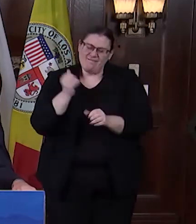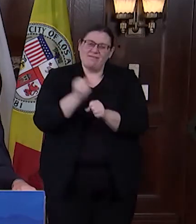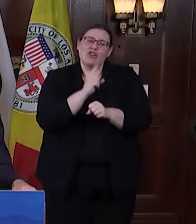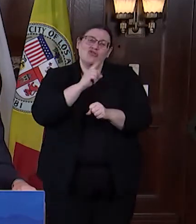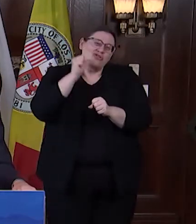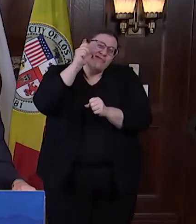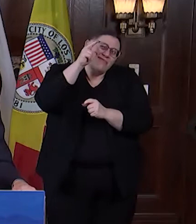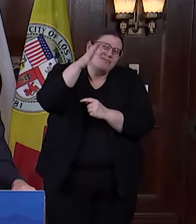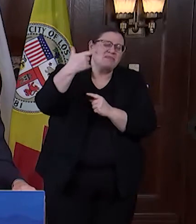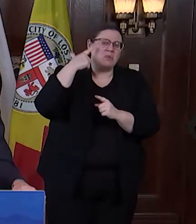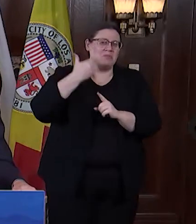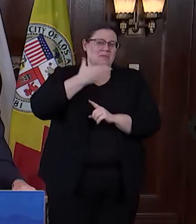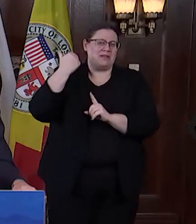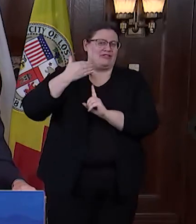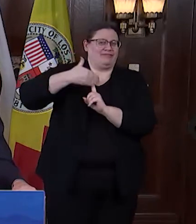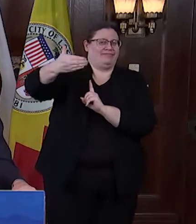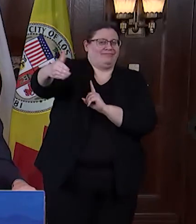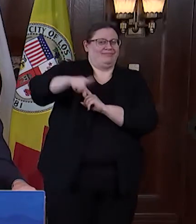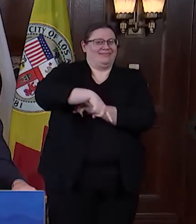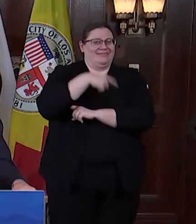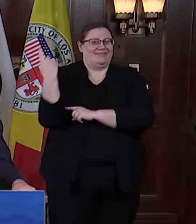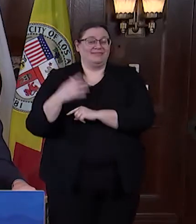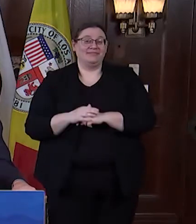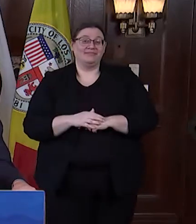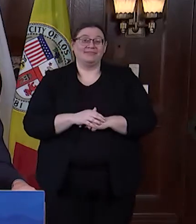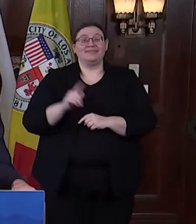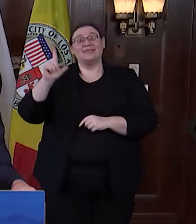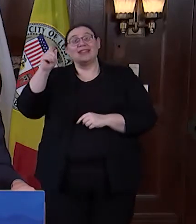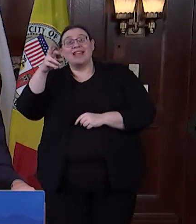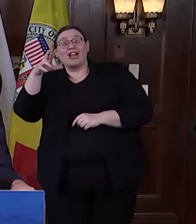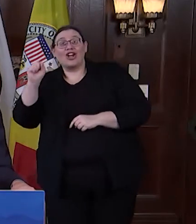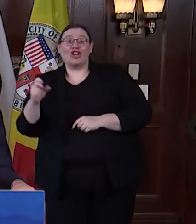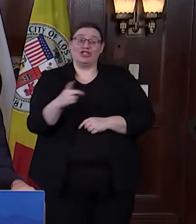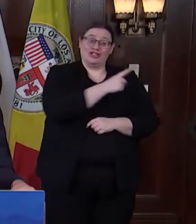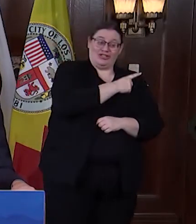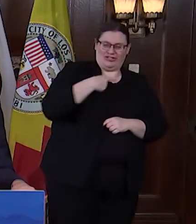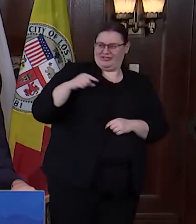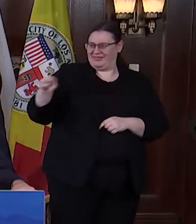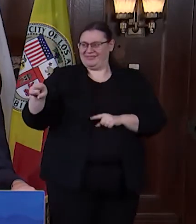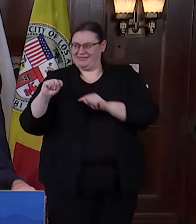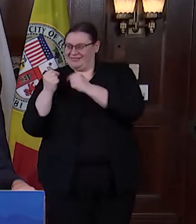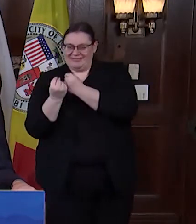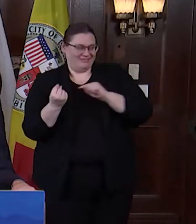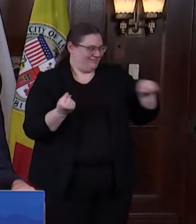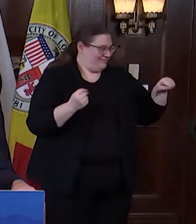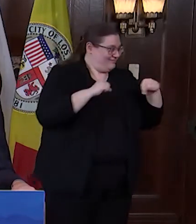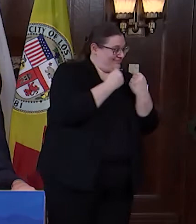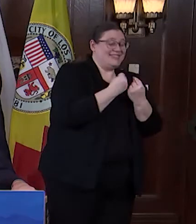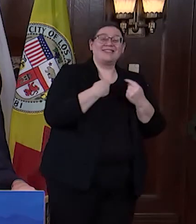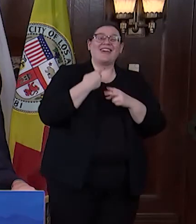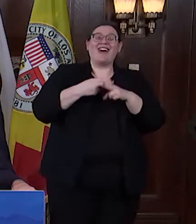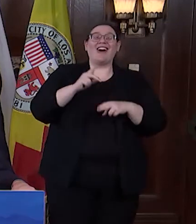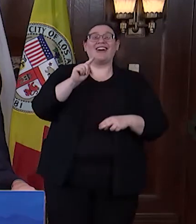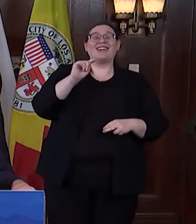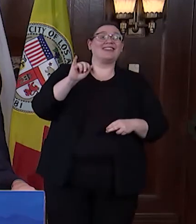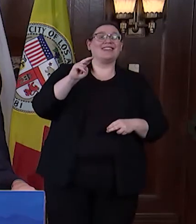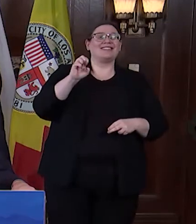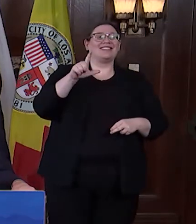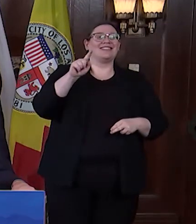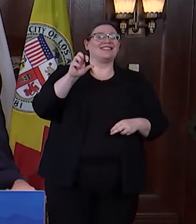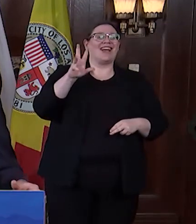ahead of us always. The Lakers and the Dodgers now together have turned Tinseltown into